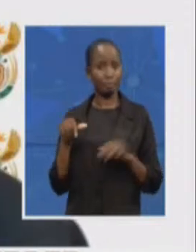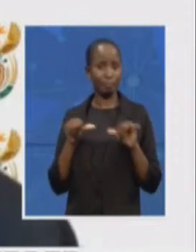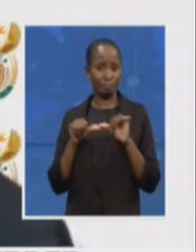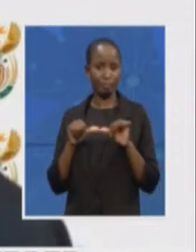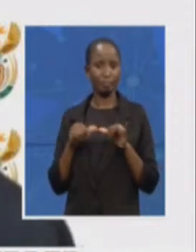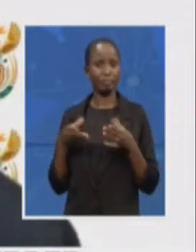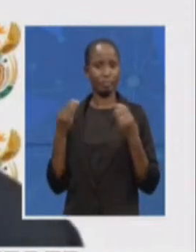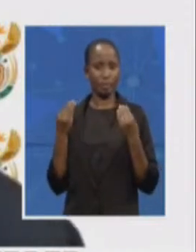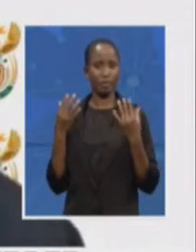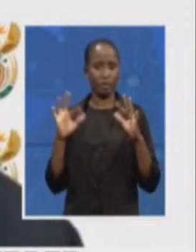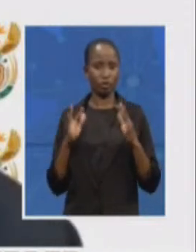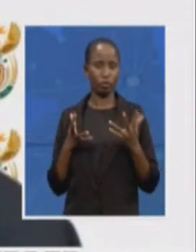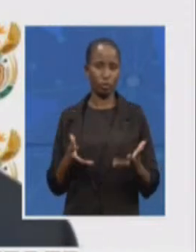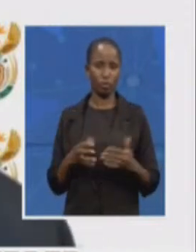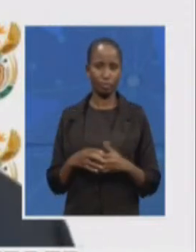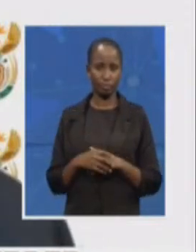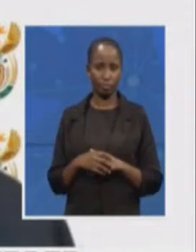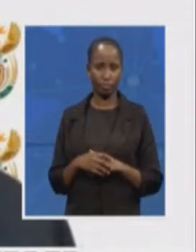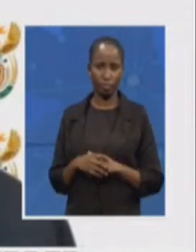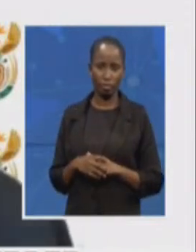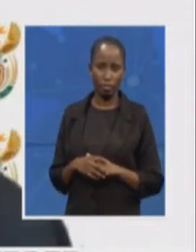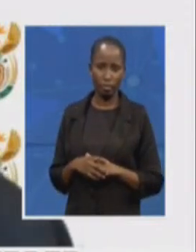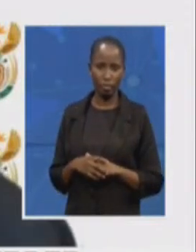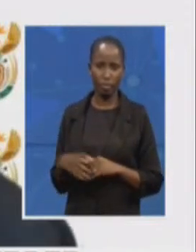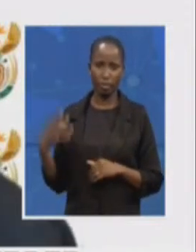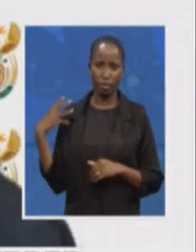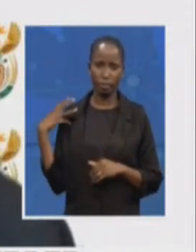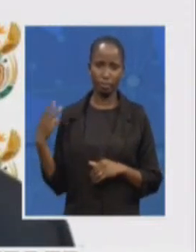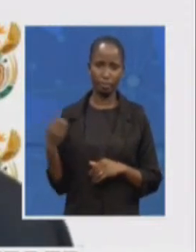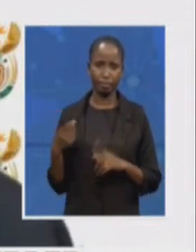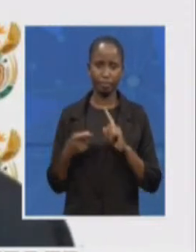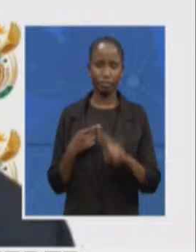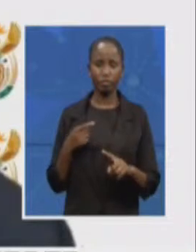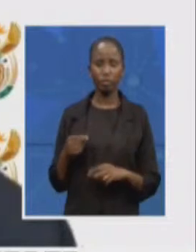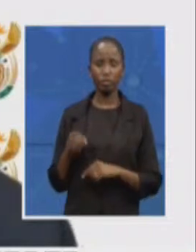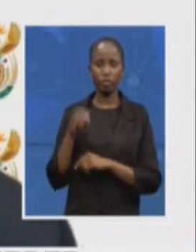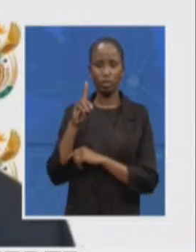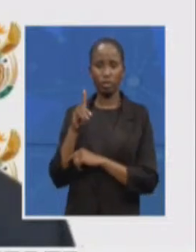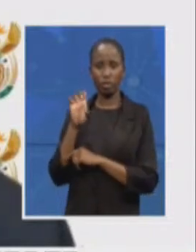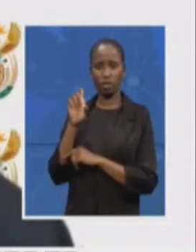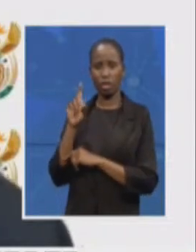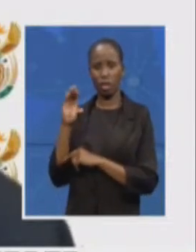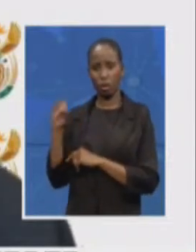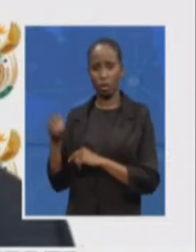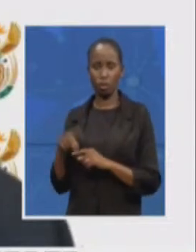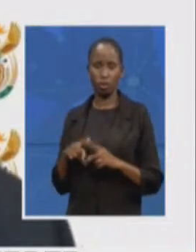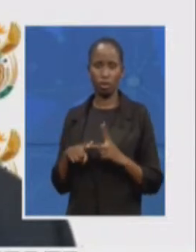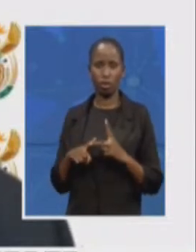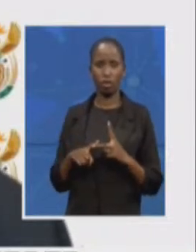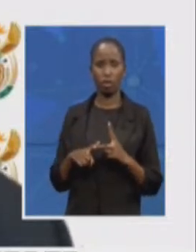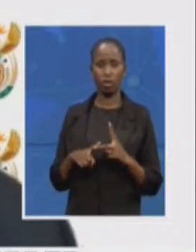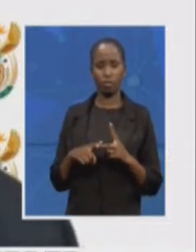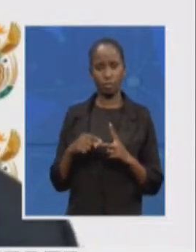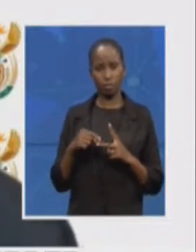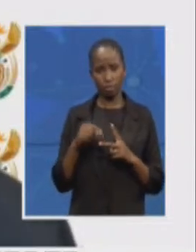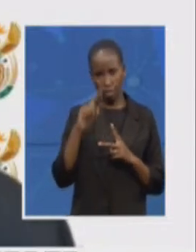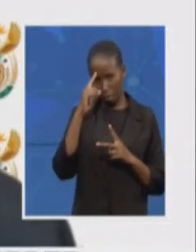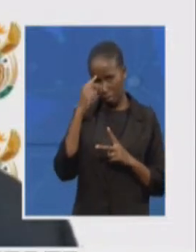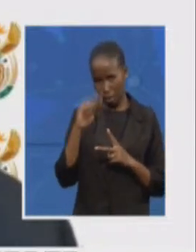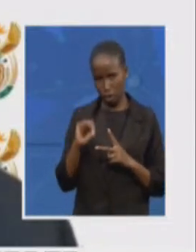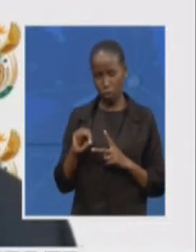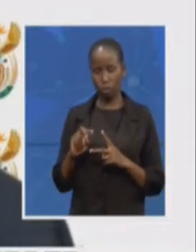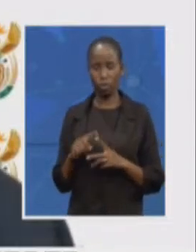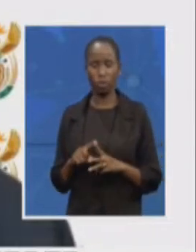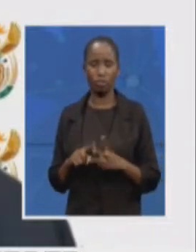Minister of Derko, Minister Pando, and various ministers and the president are also engaging leaders of